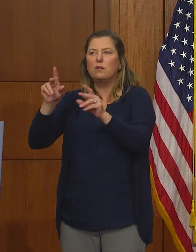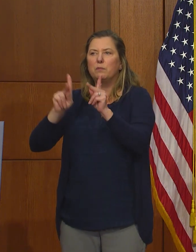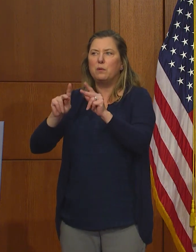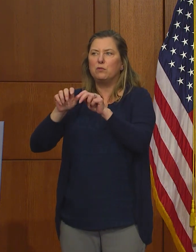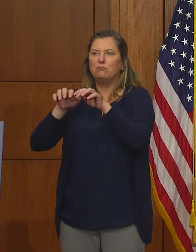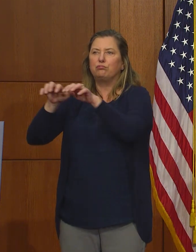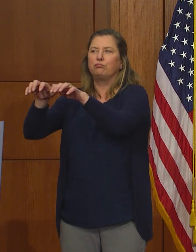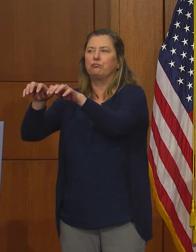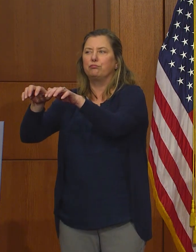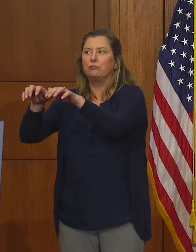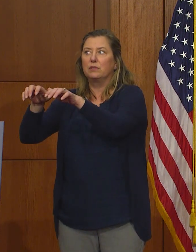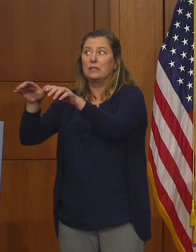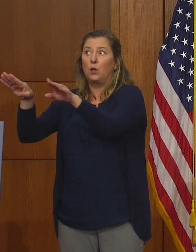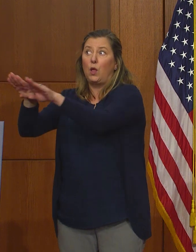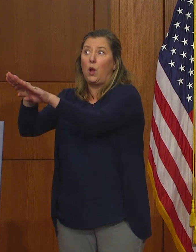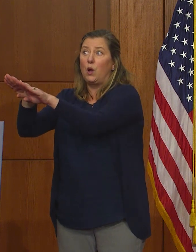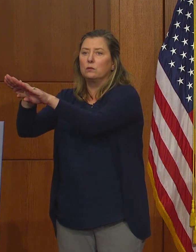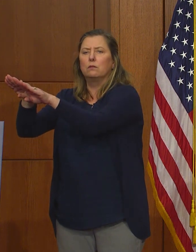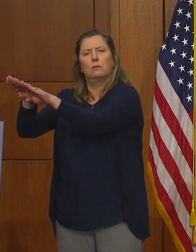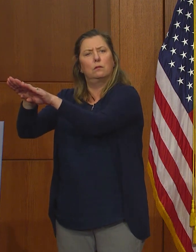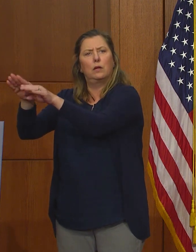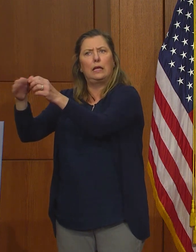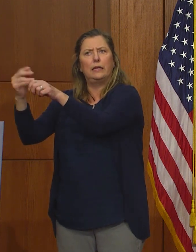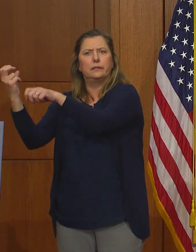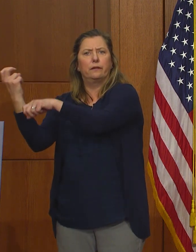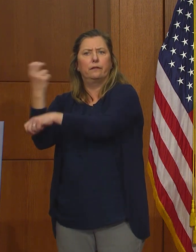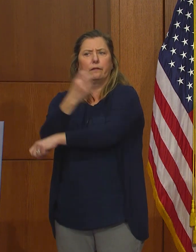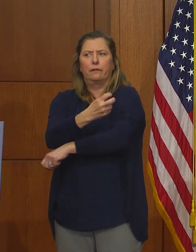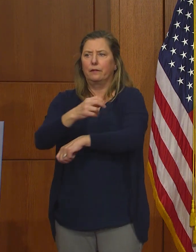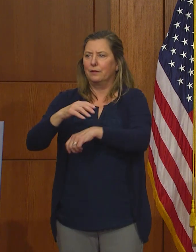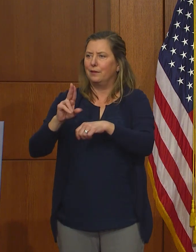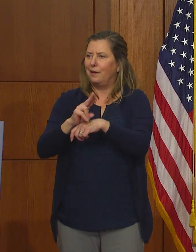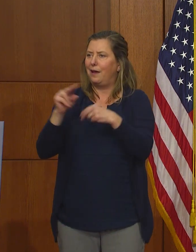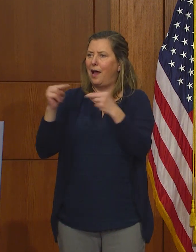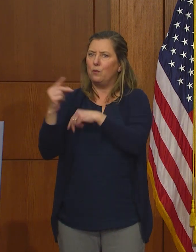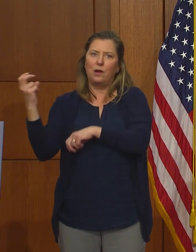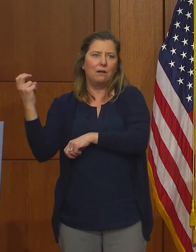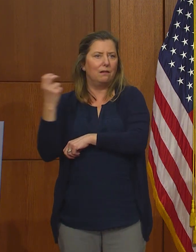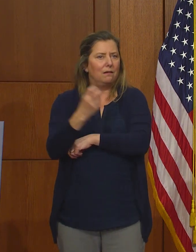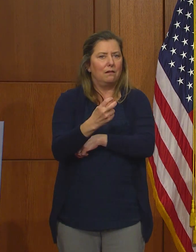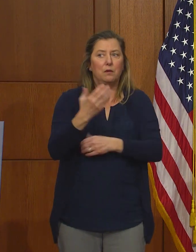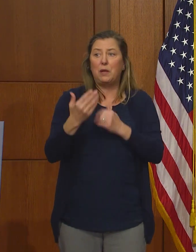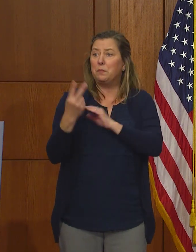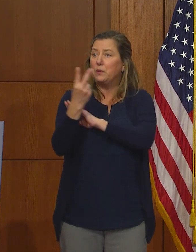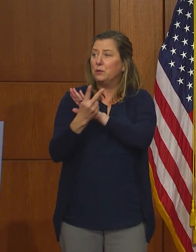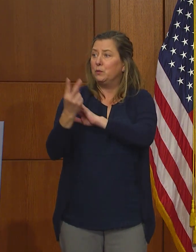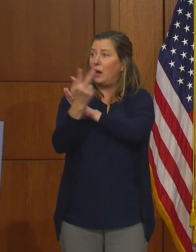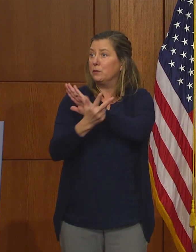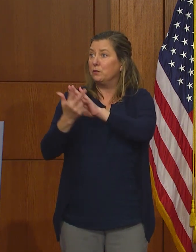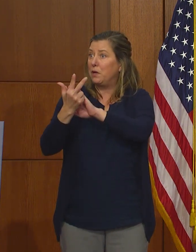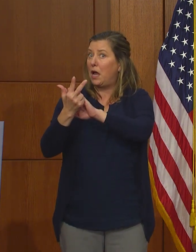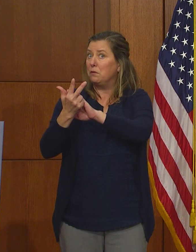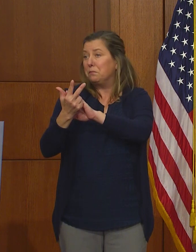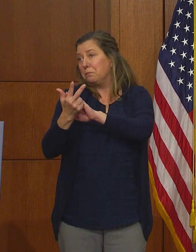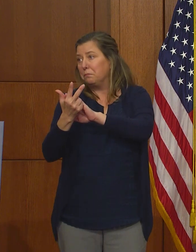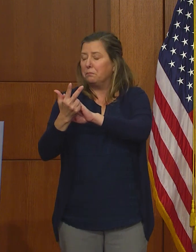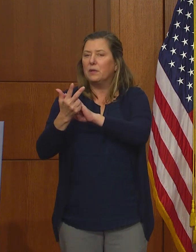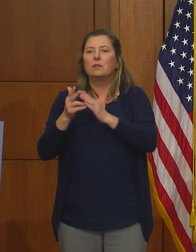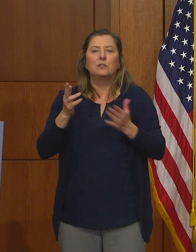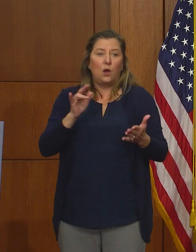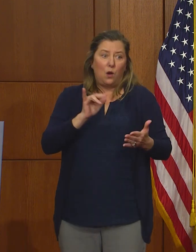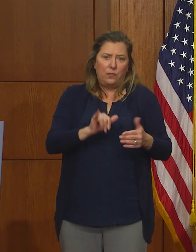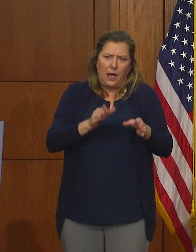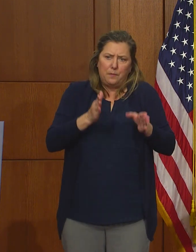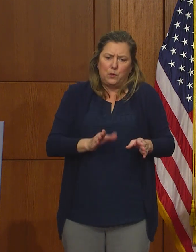not that difficult to travel around Virginia on our interstates, and it may be 2-3 hours away. And so their concern